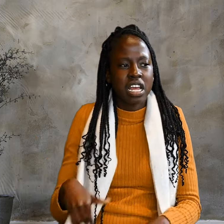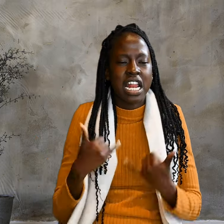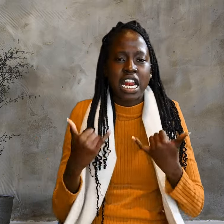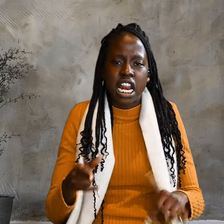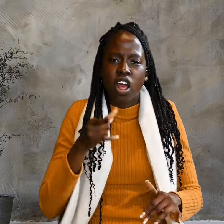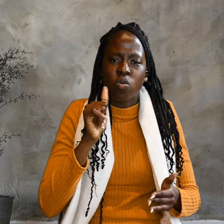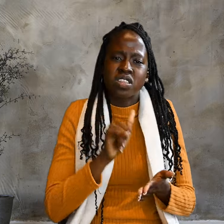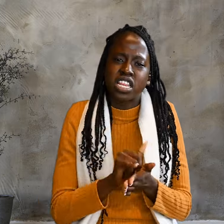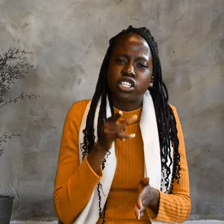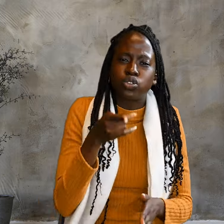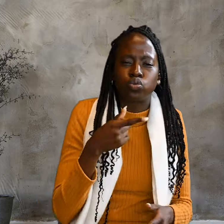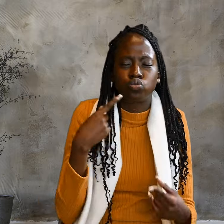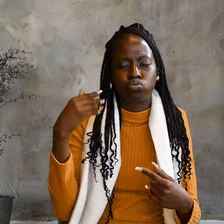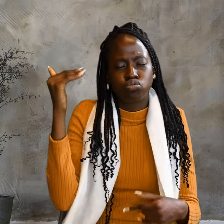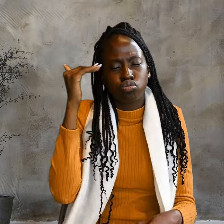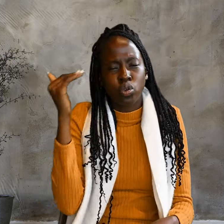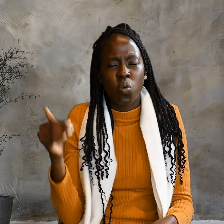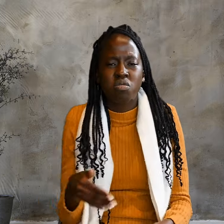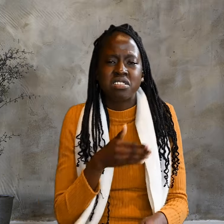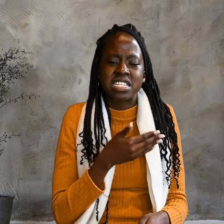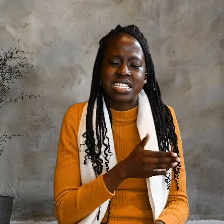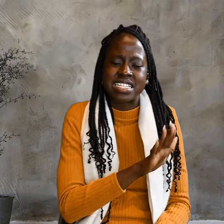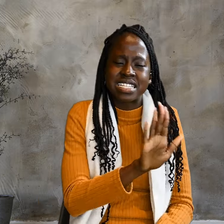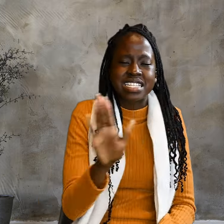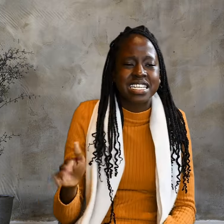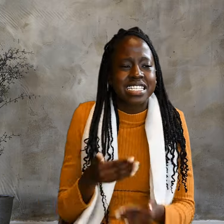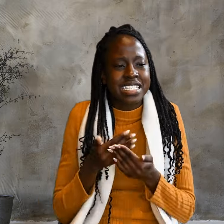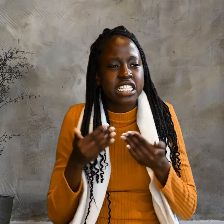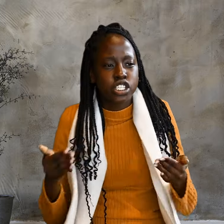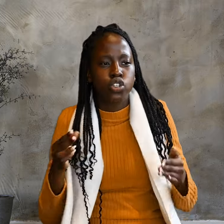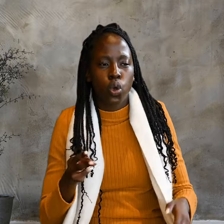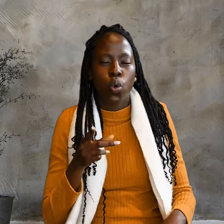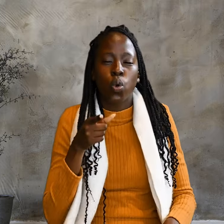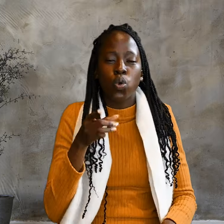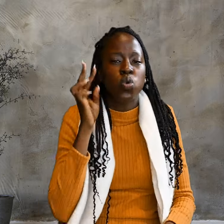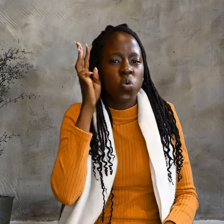these things, you will be blessed if you do them."